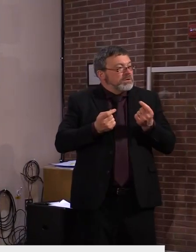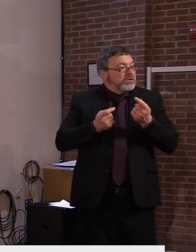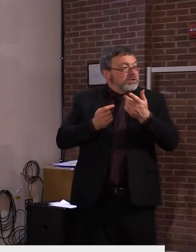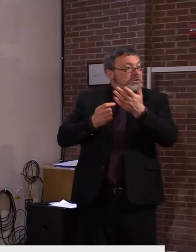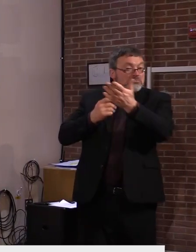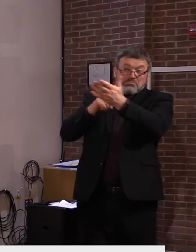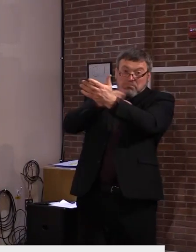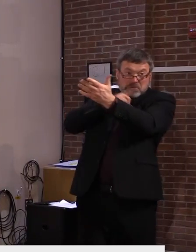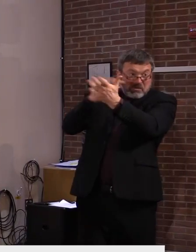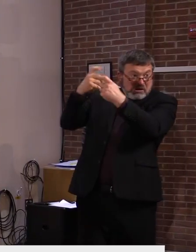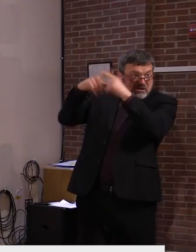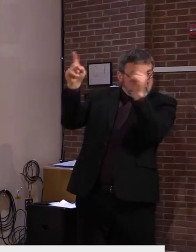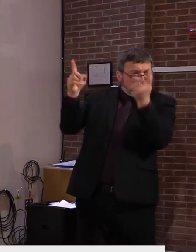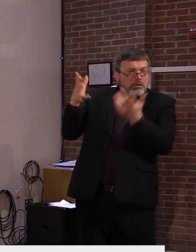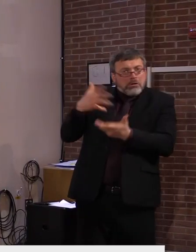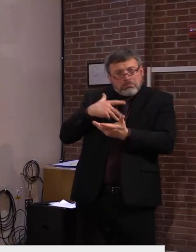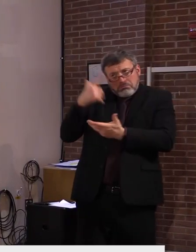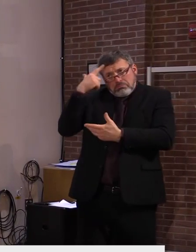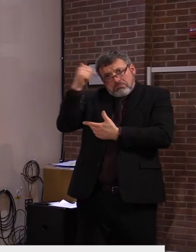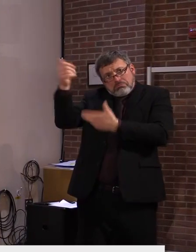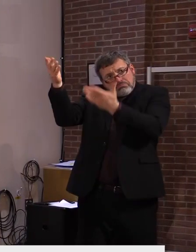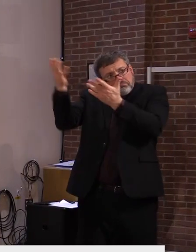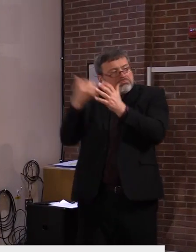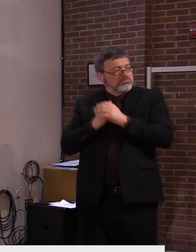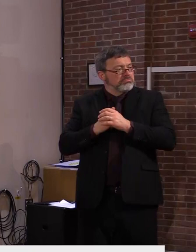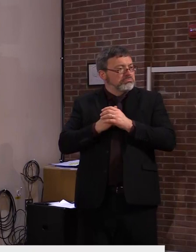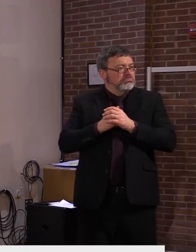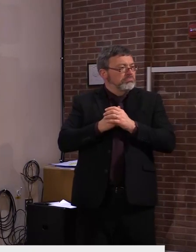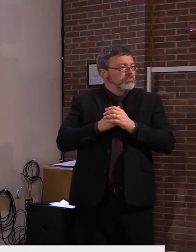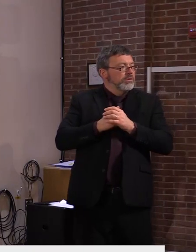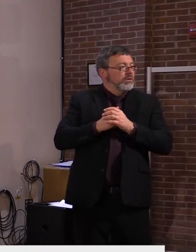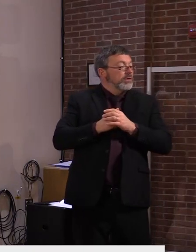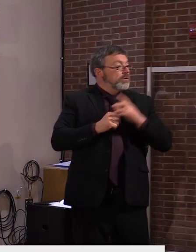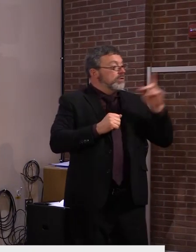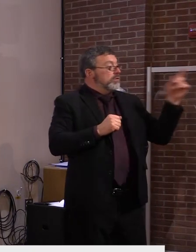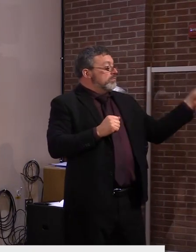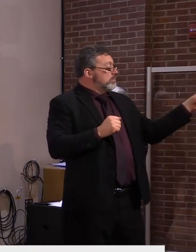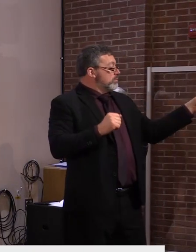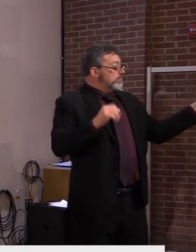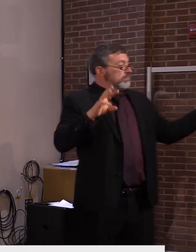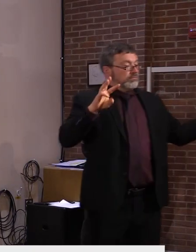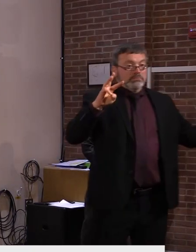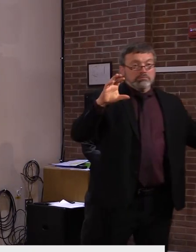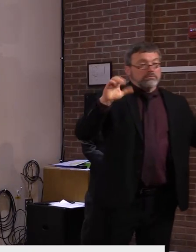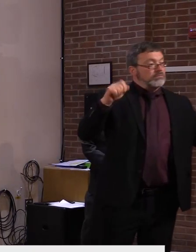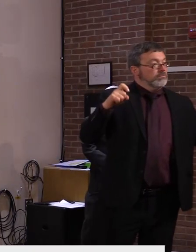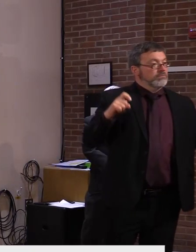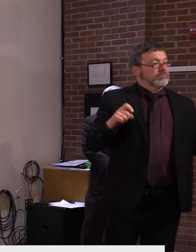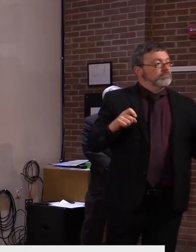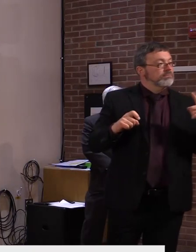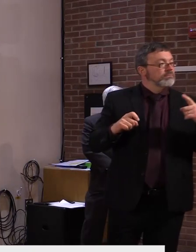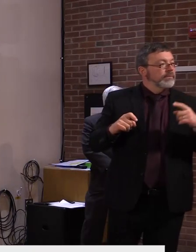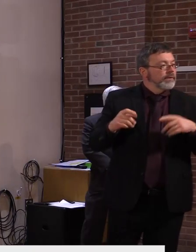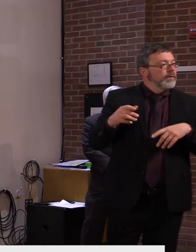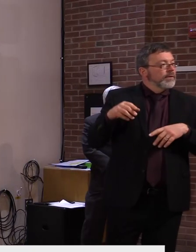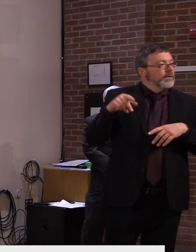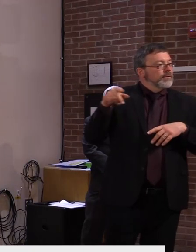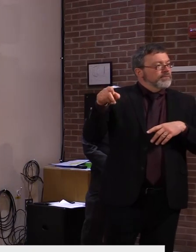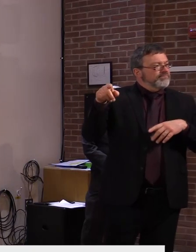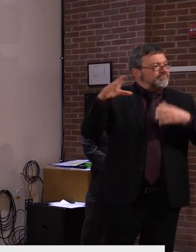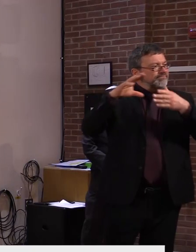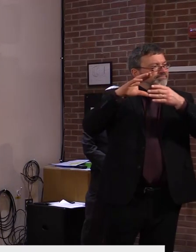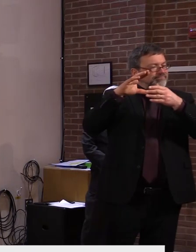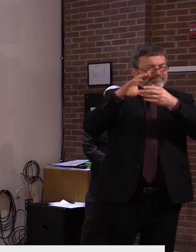in January. And I guess to follow up, I mean, hearing from, in my discussions with lawmakers, nobody's calling